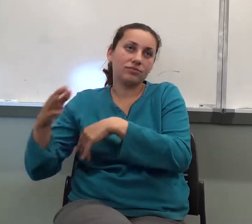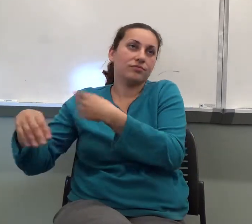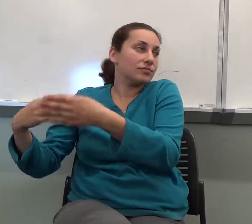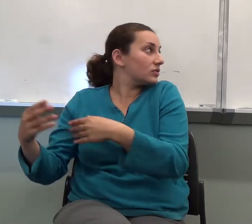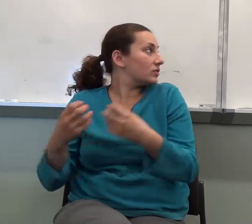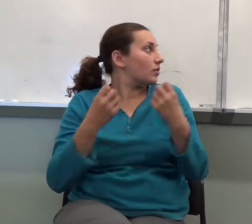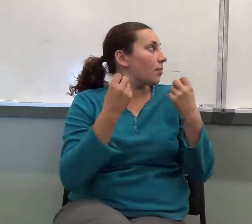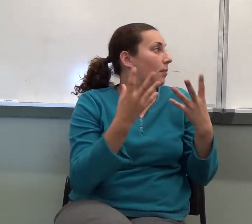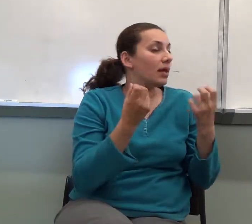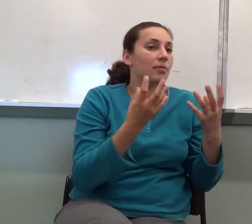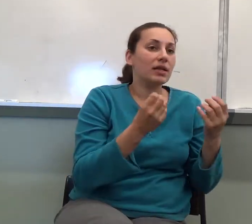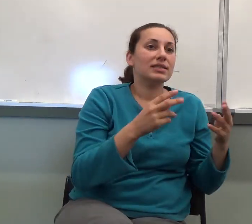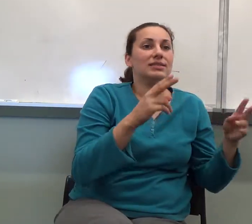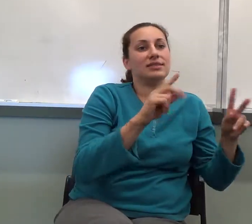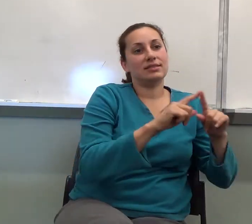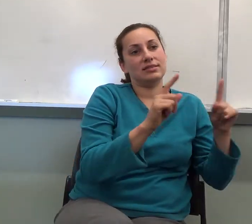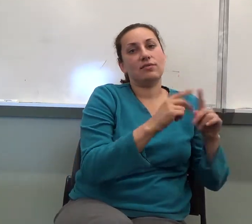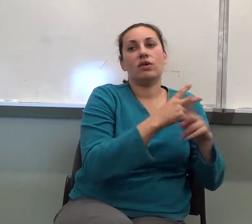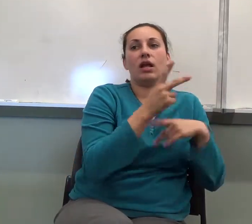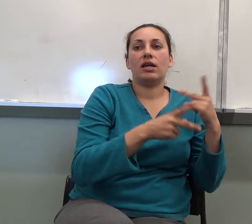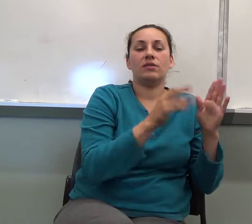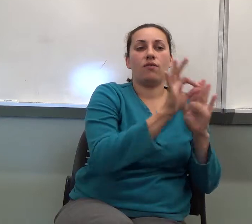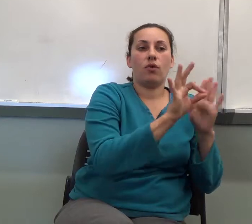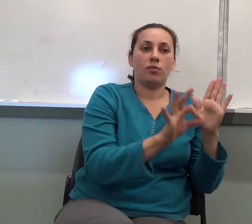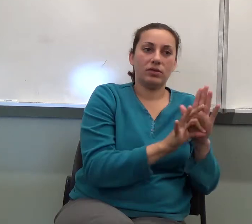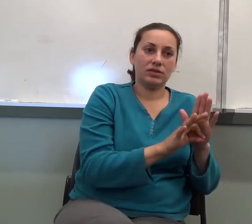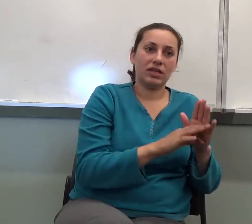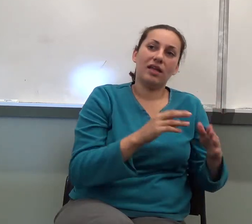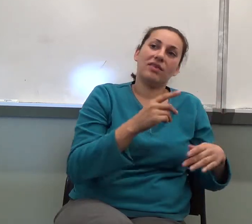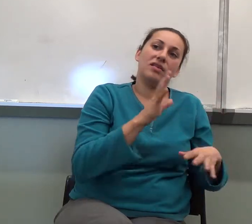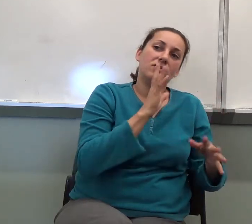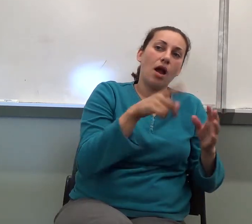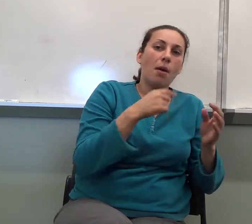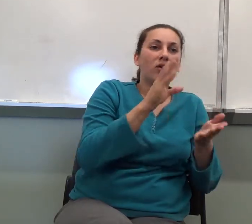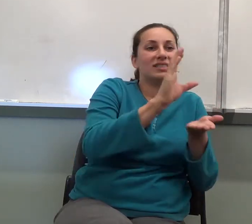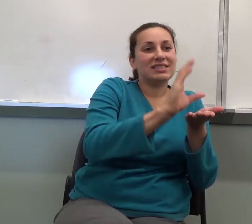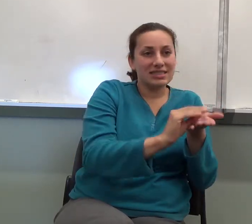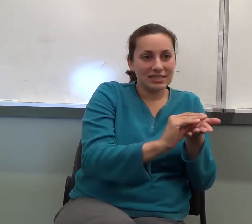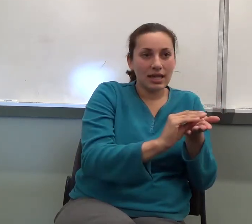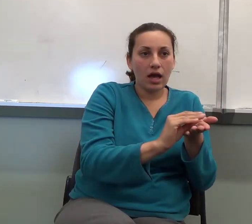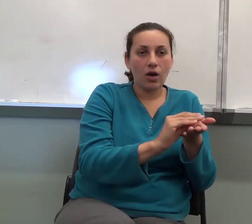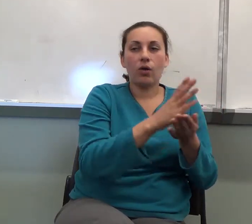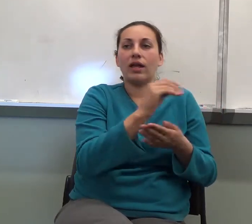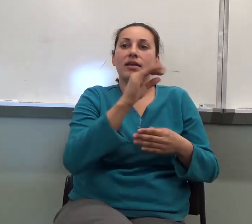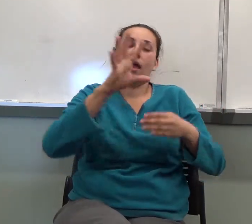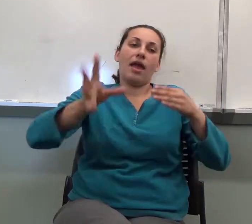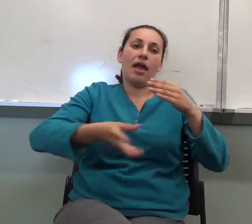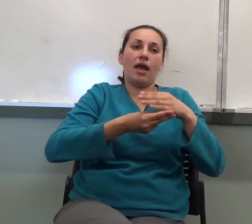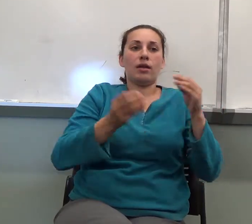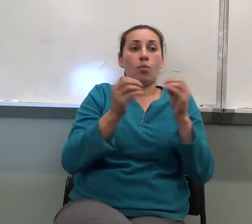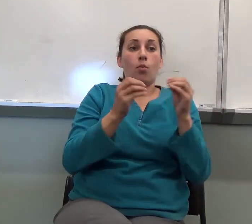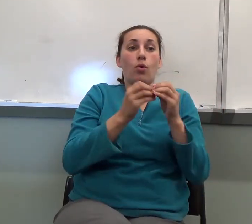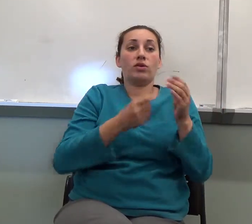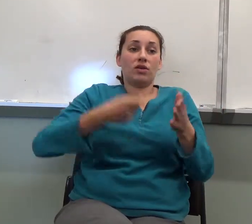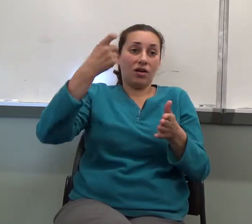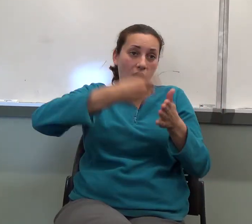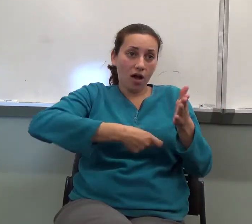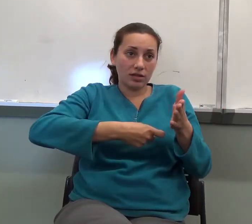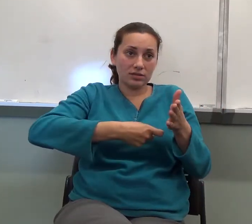times total sales. And then they go on to discount and markup, and even later they go down to percent increase, percent decrease.